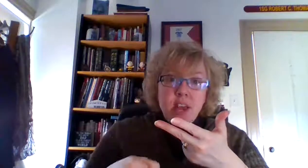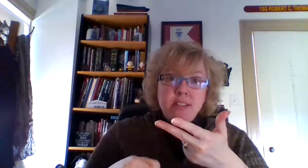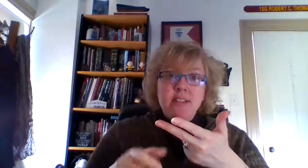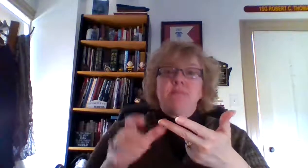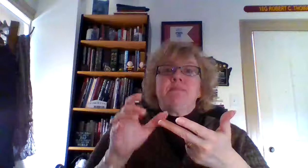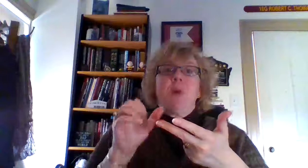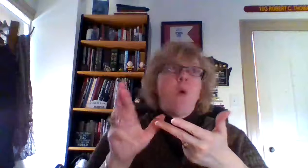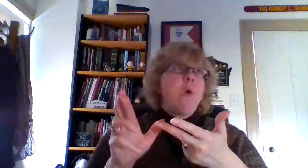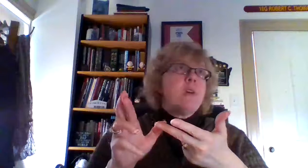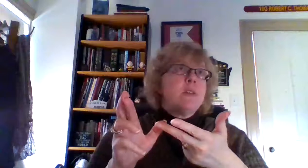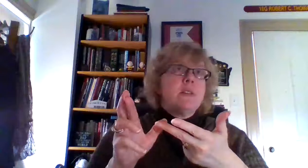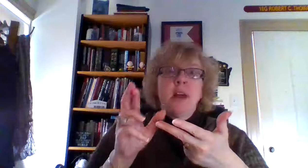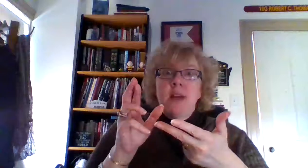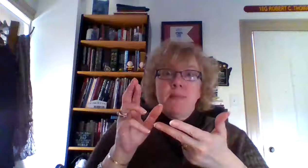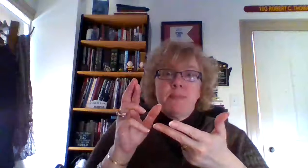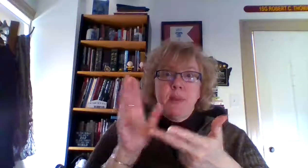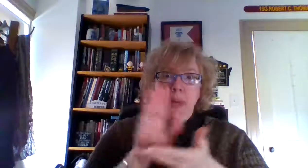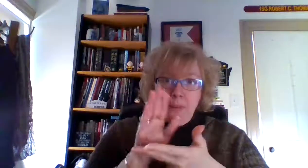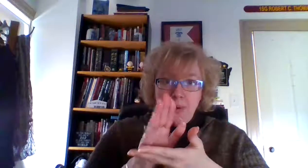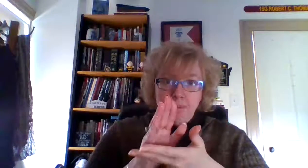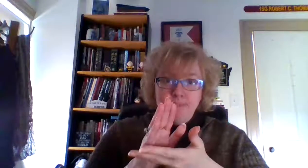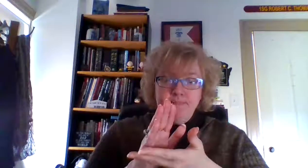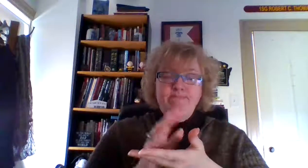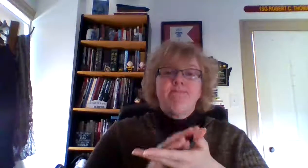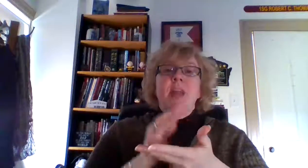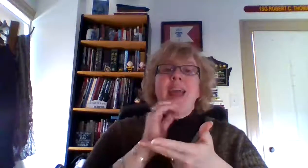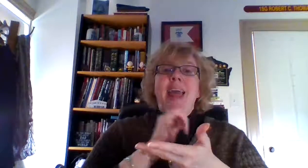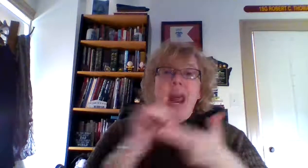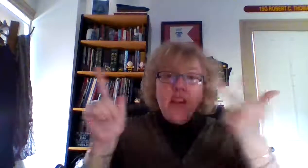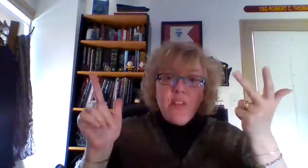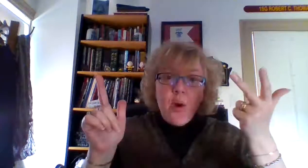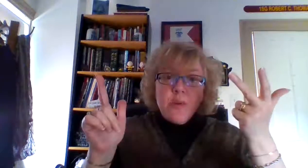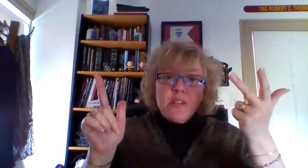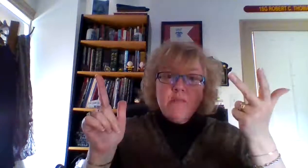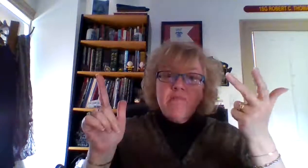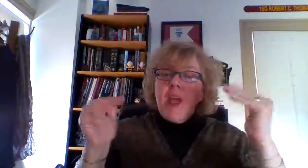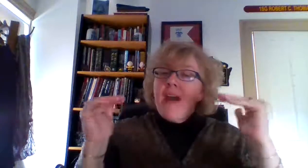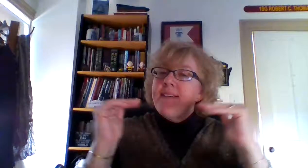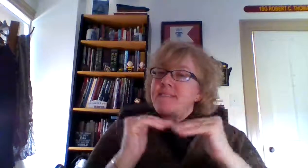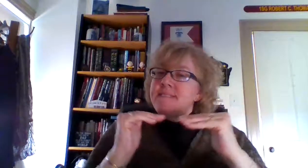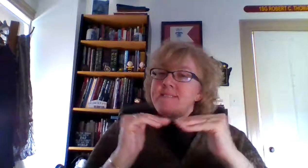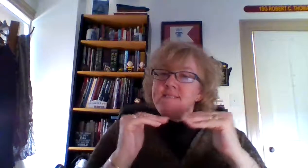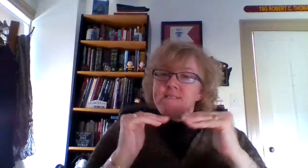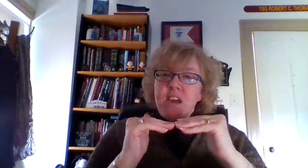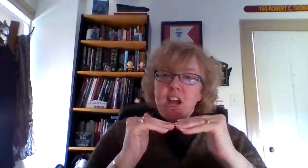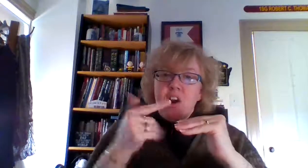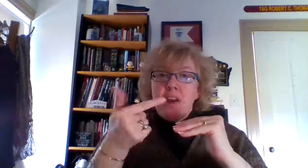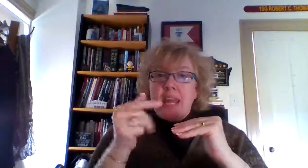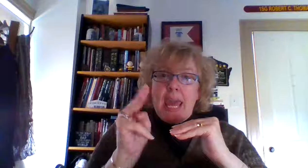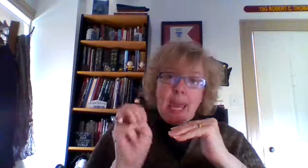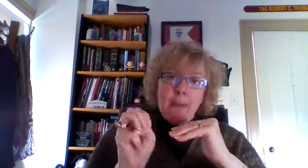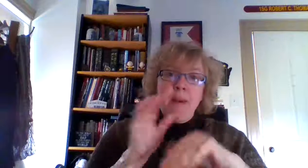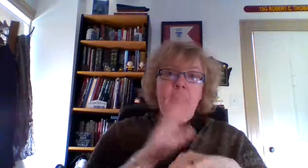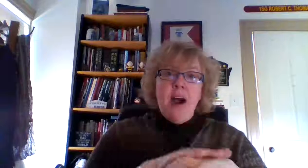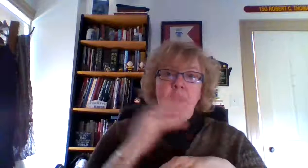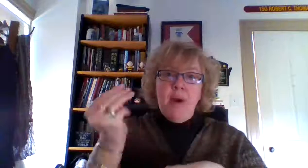project or the paper, any of those, fair game on